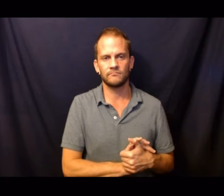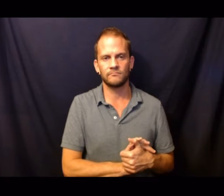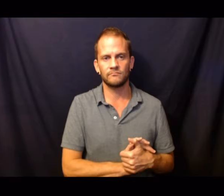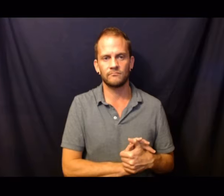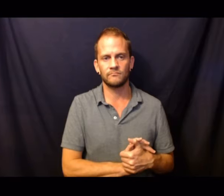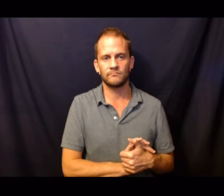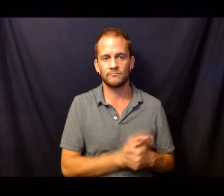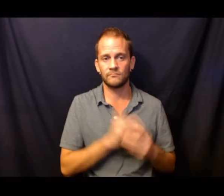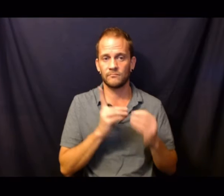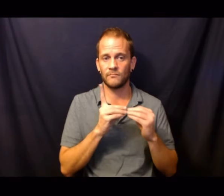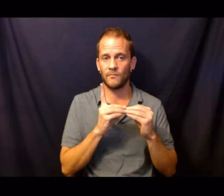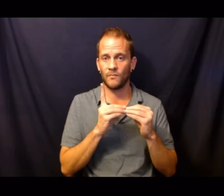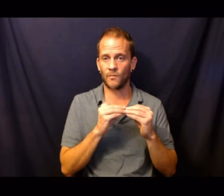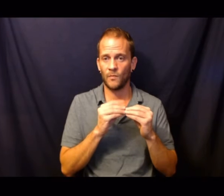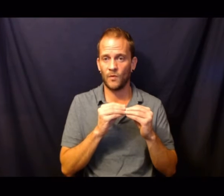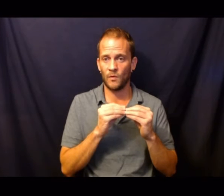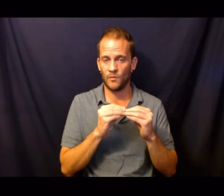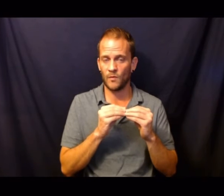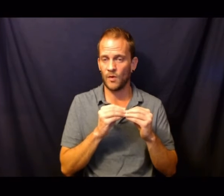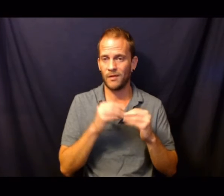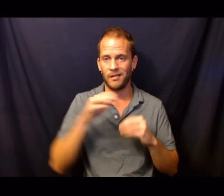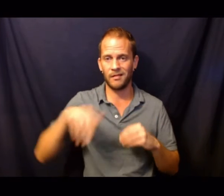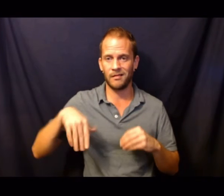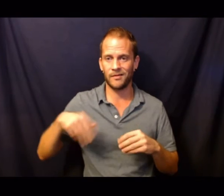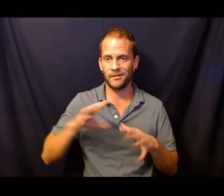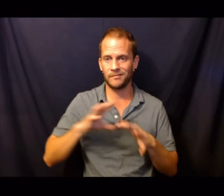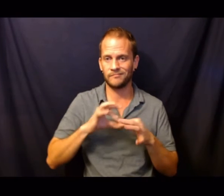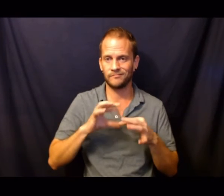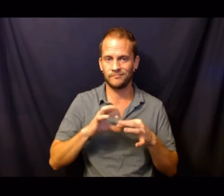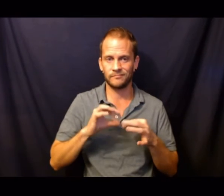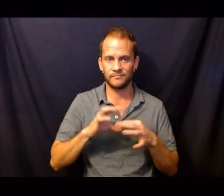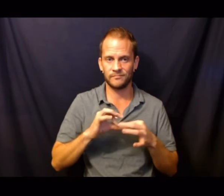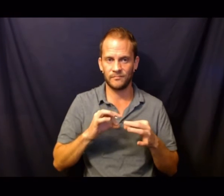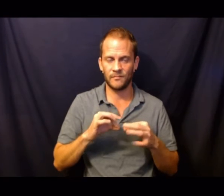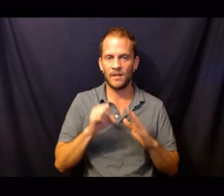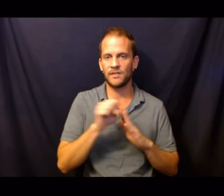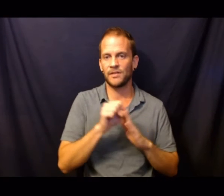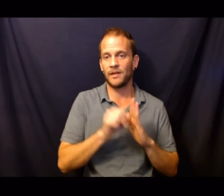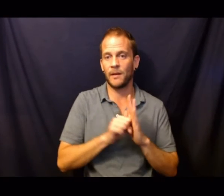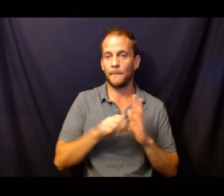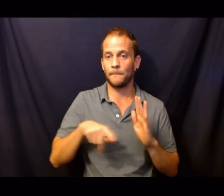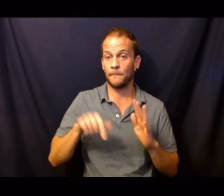state parks and state forests. Both of those exist, in fact, and even some